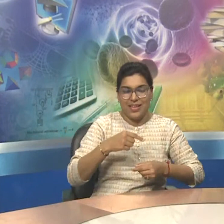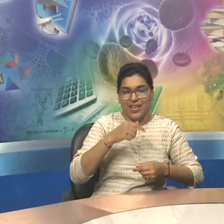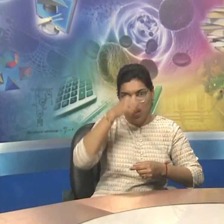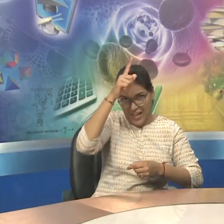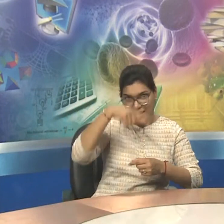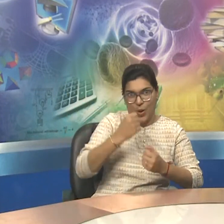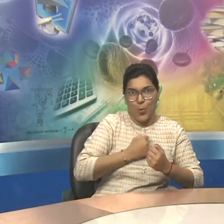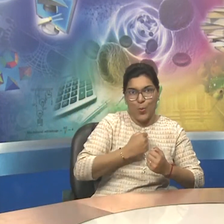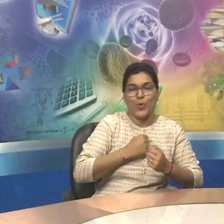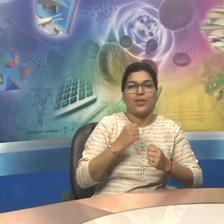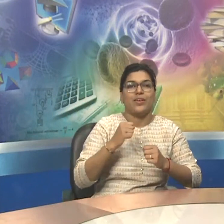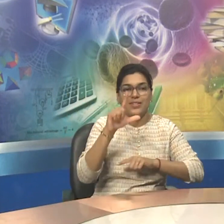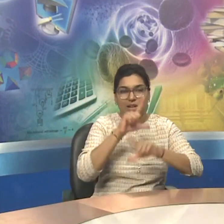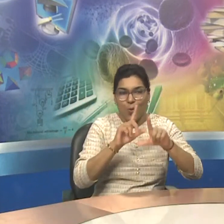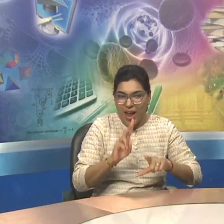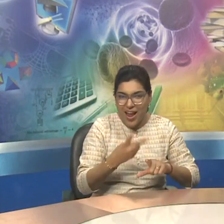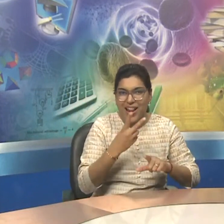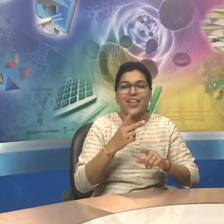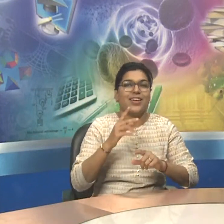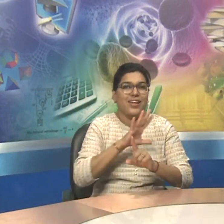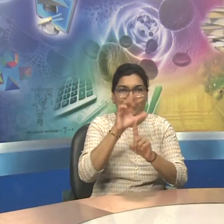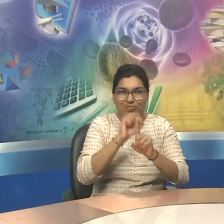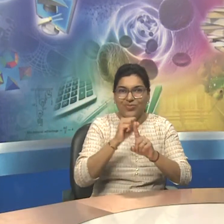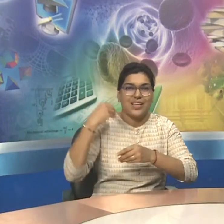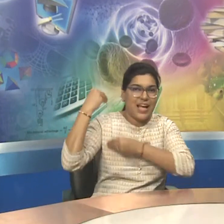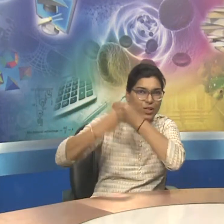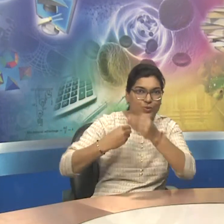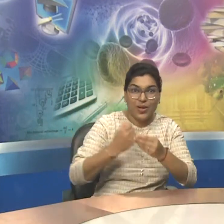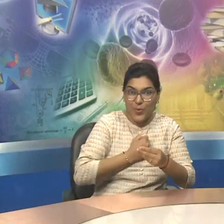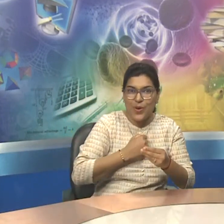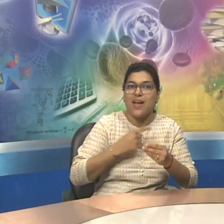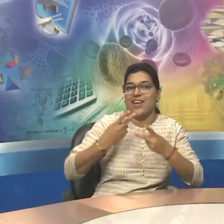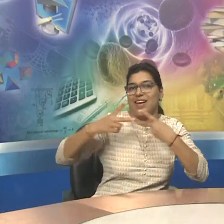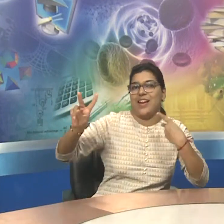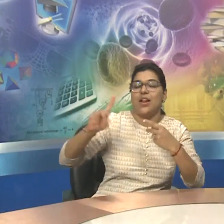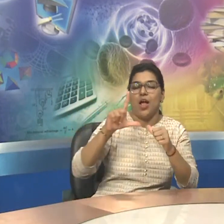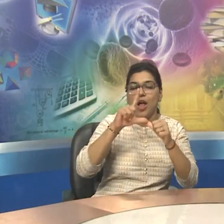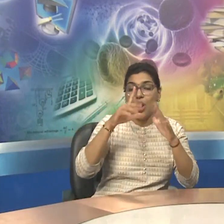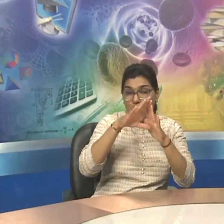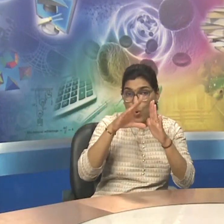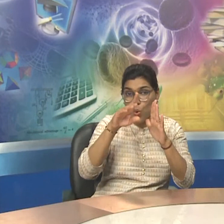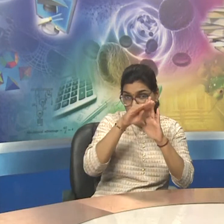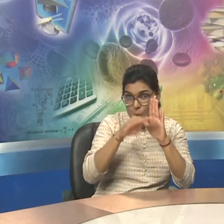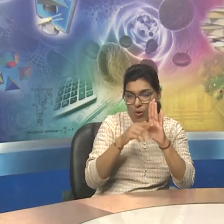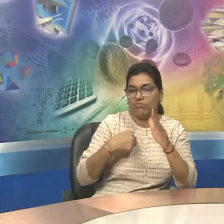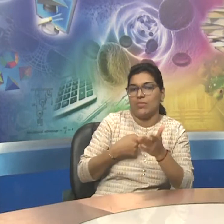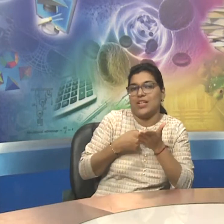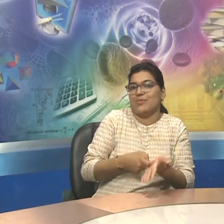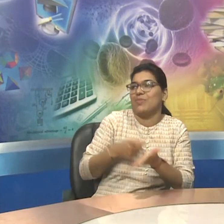A state have his own government which has sovereignty